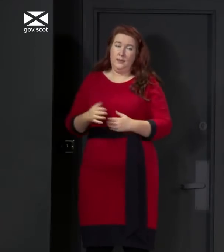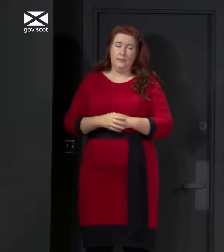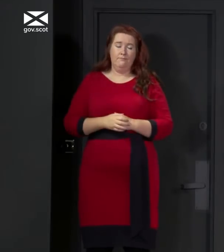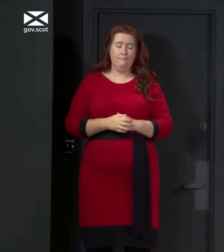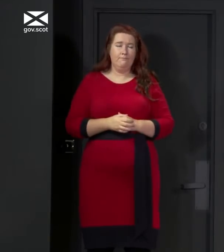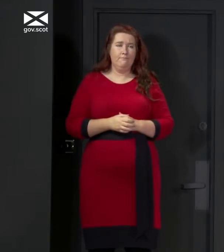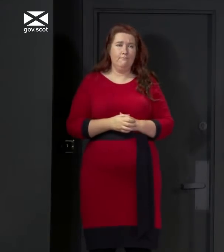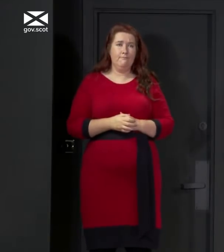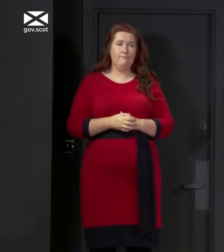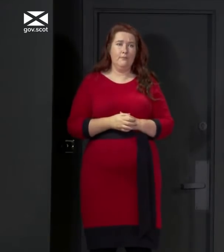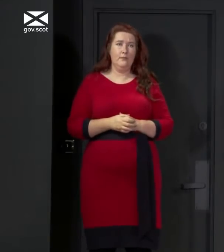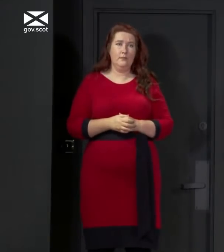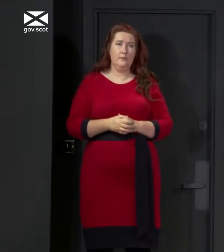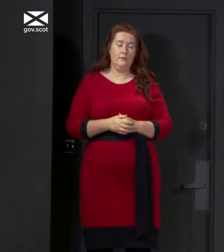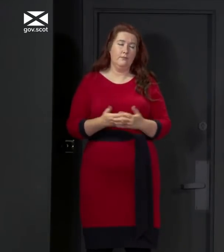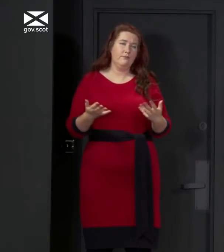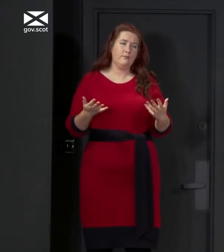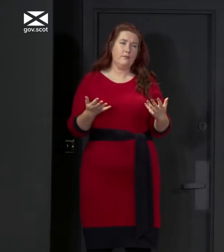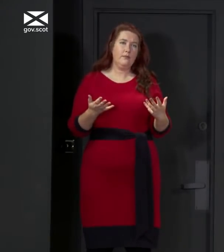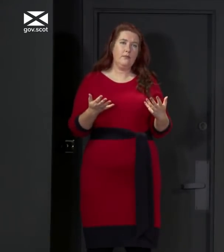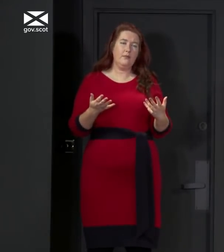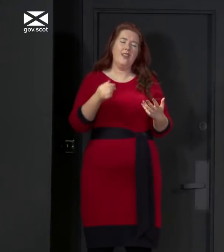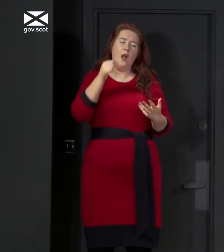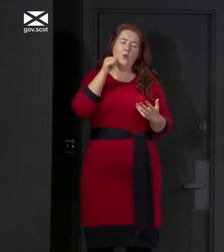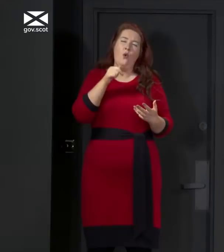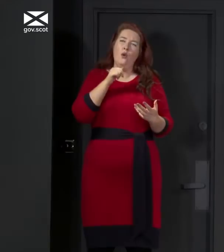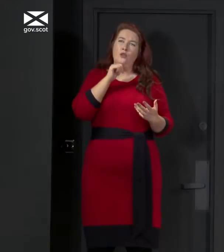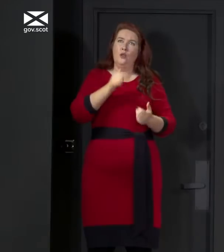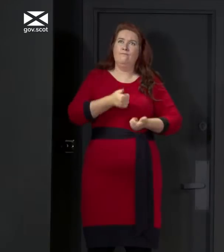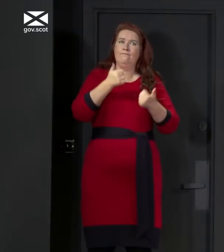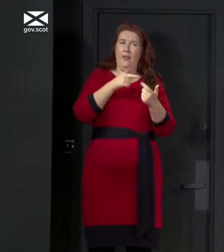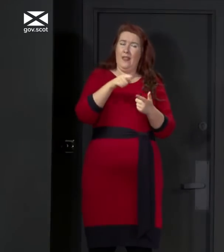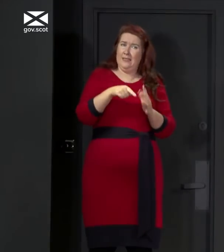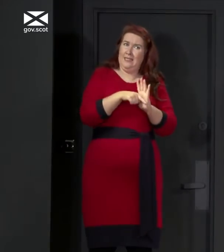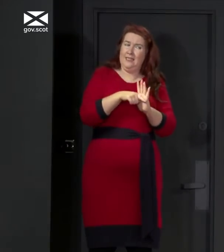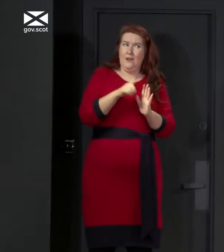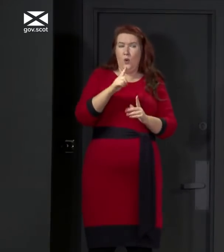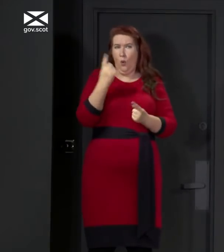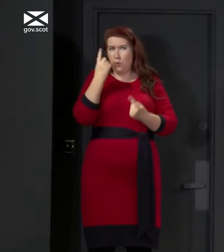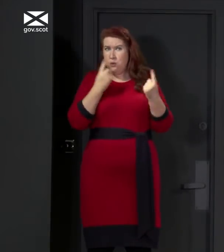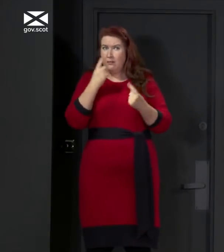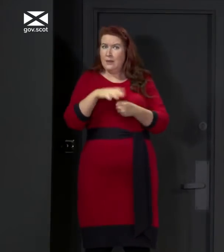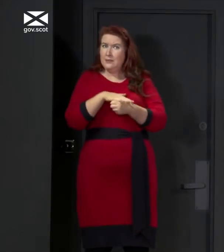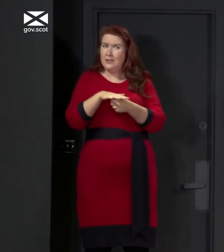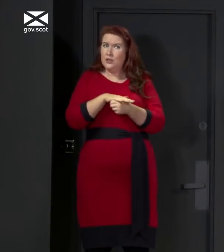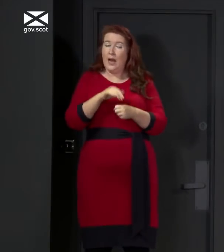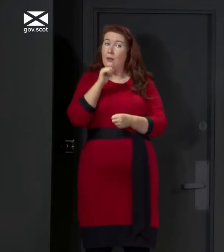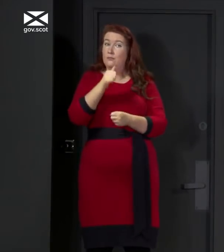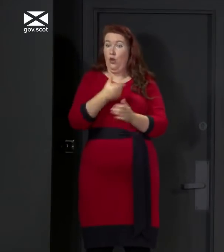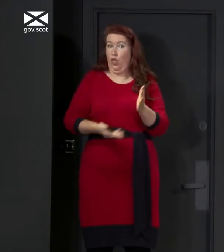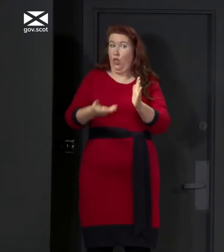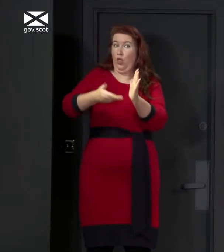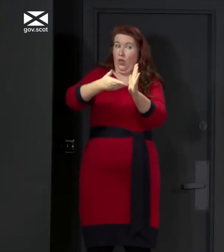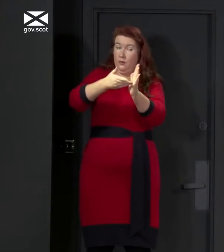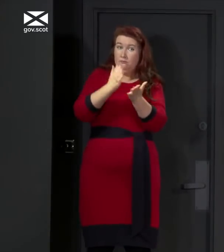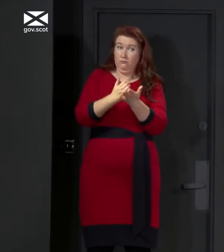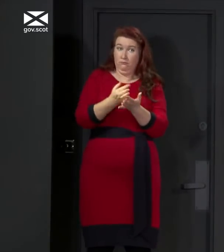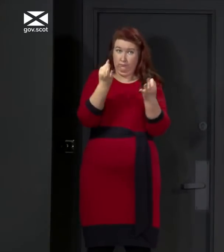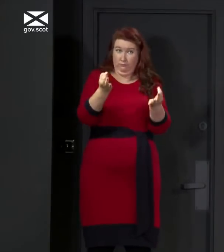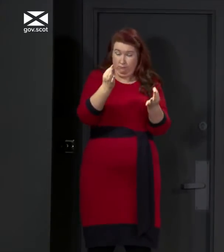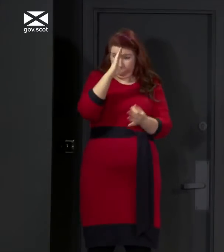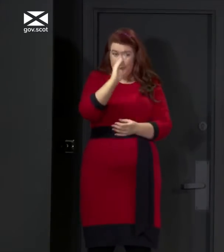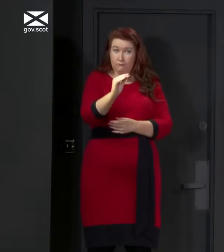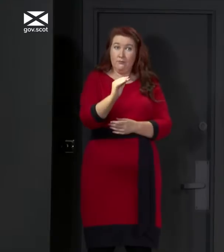that, of course, is the negative, the worrying position we face. And I don't say it for exaggeration. I say it because we